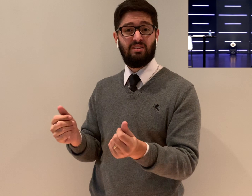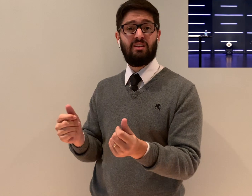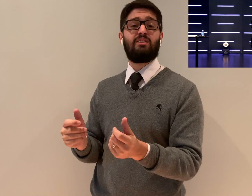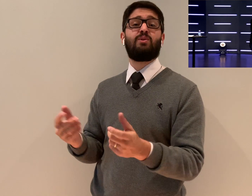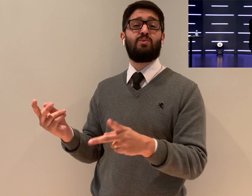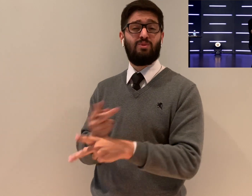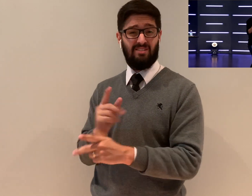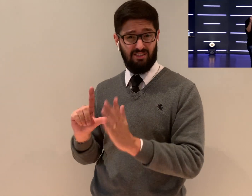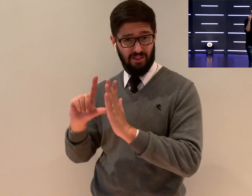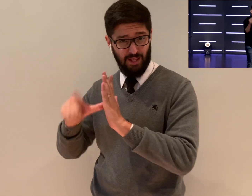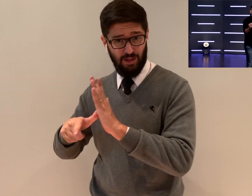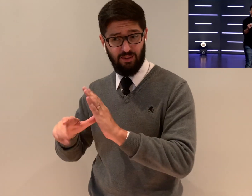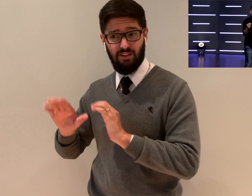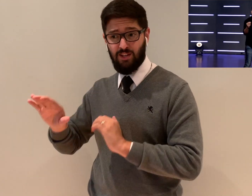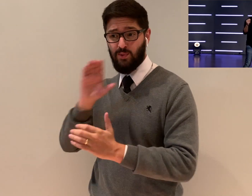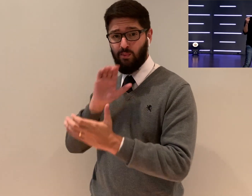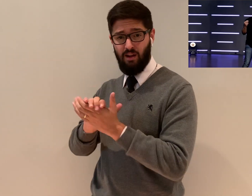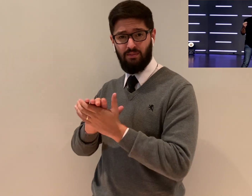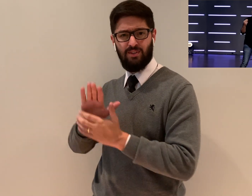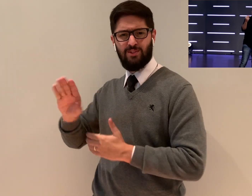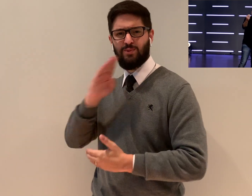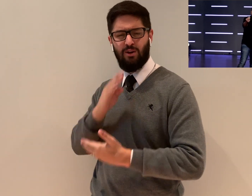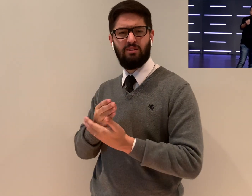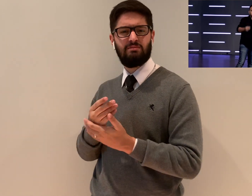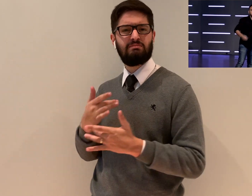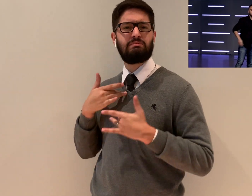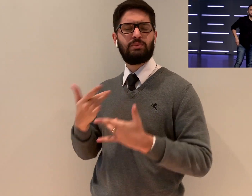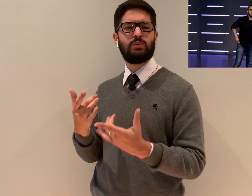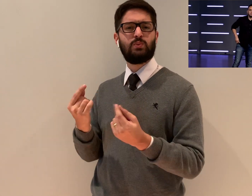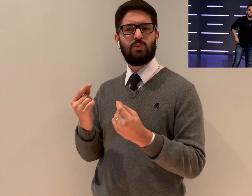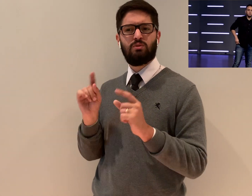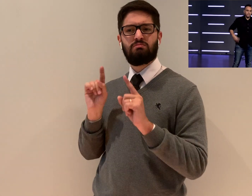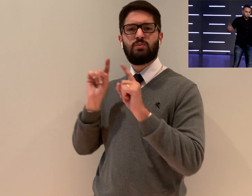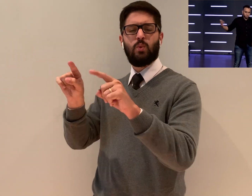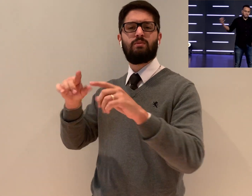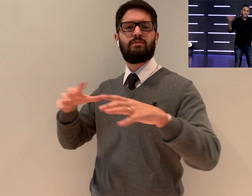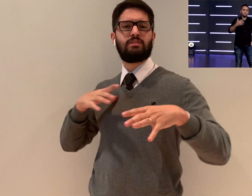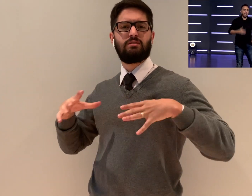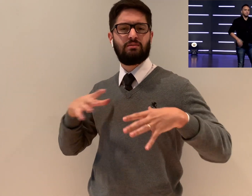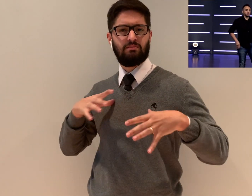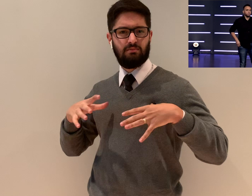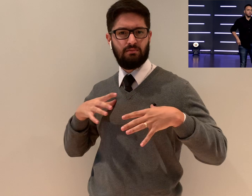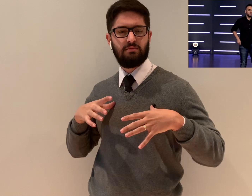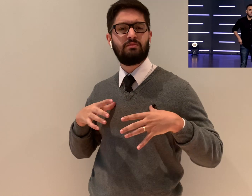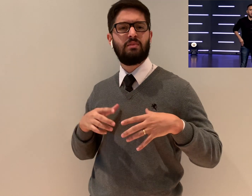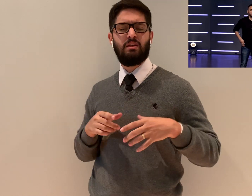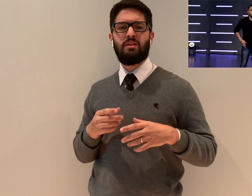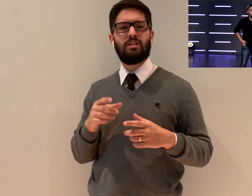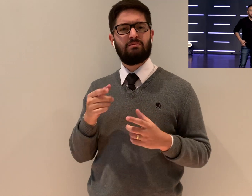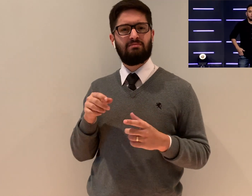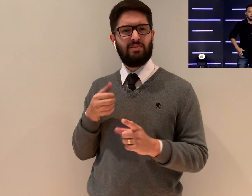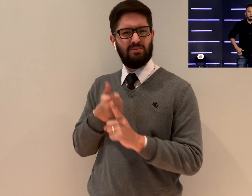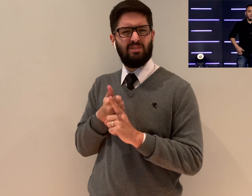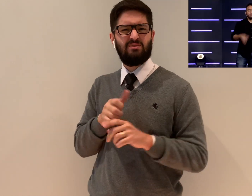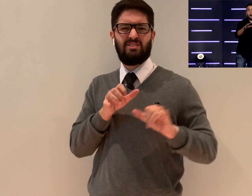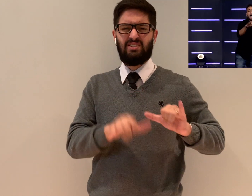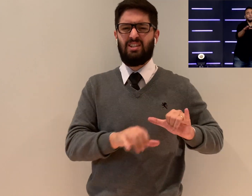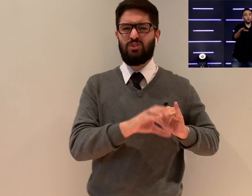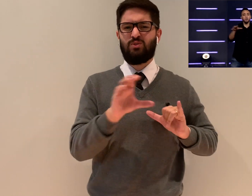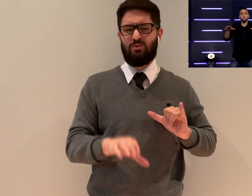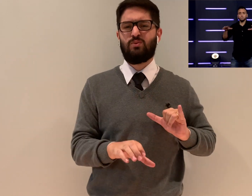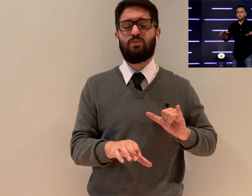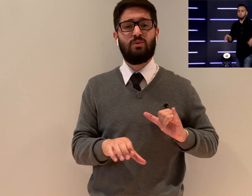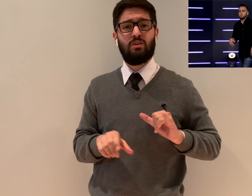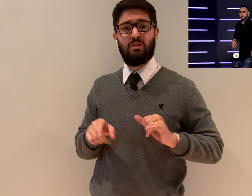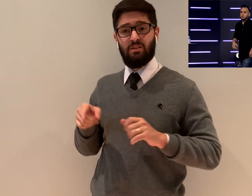life, his wife and his daughters would go on vacation and he would stay behind in the city of Chicago. And while